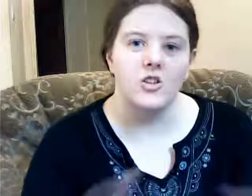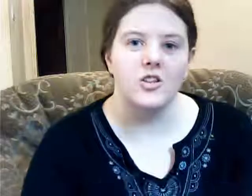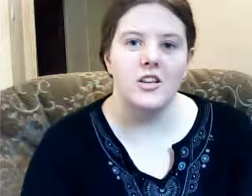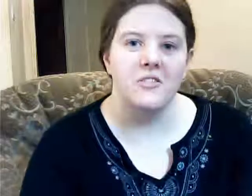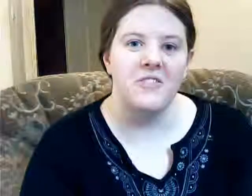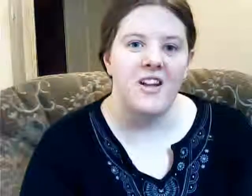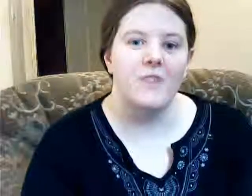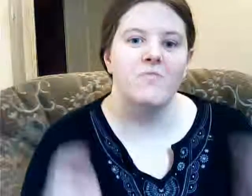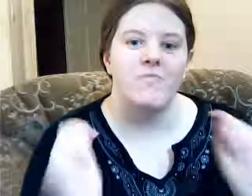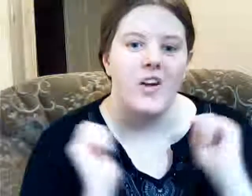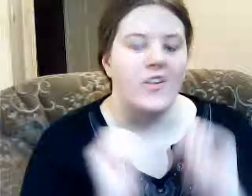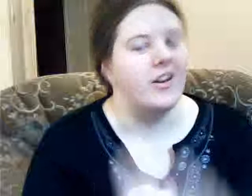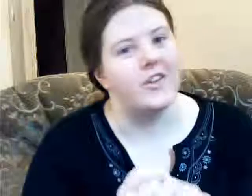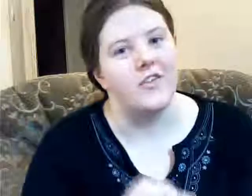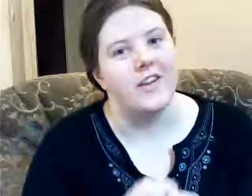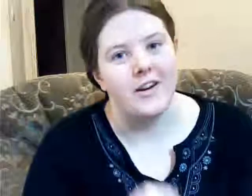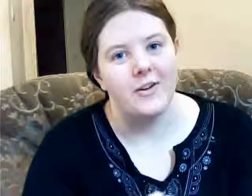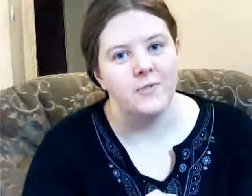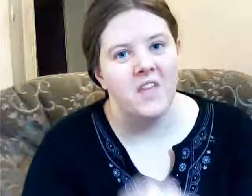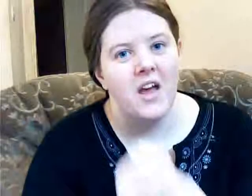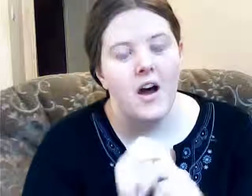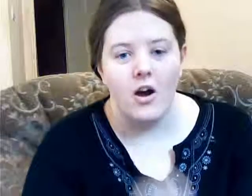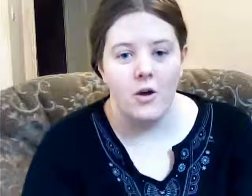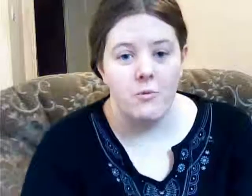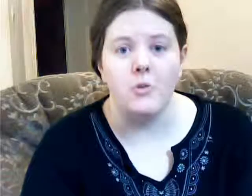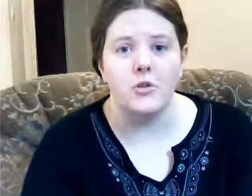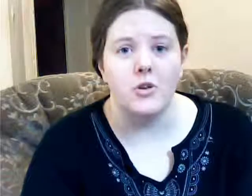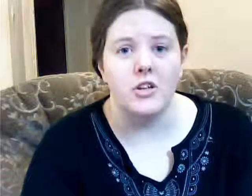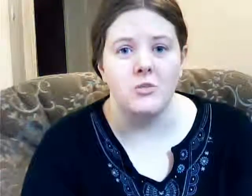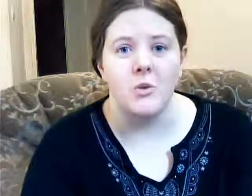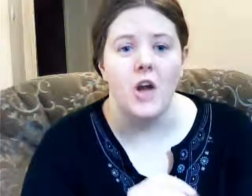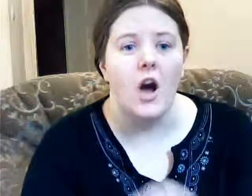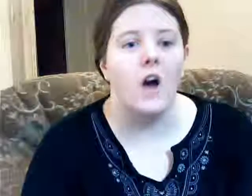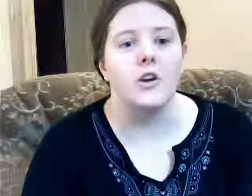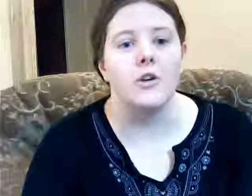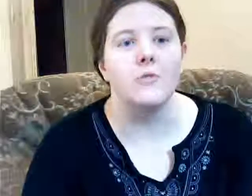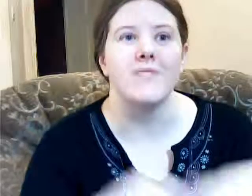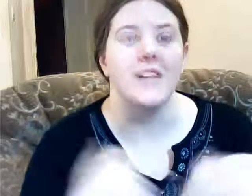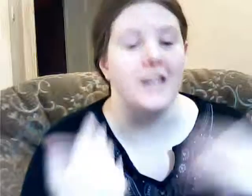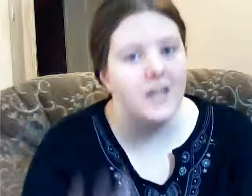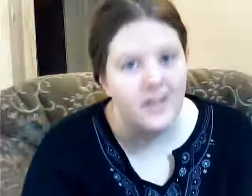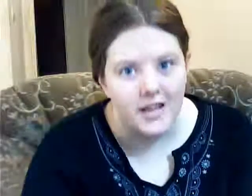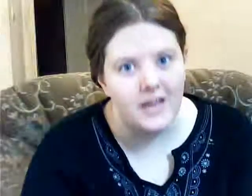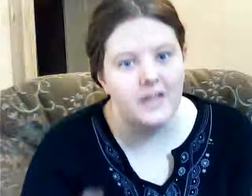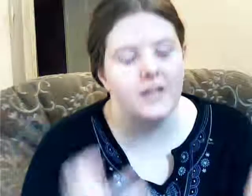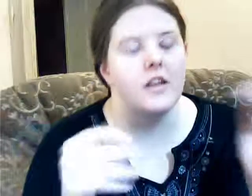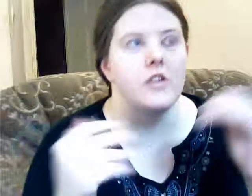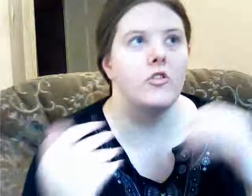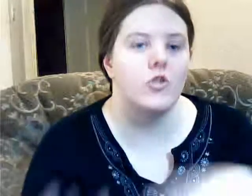see you lot on the next video i hope you enjoyed this one i know yet again it's short